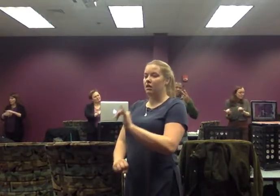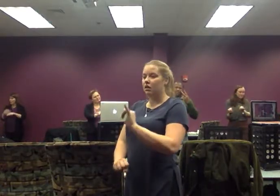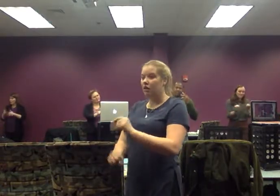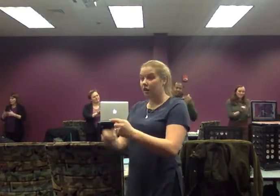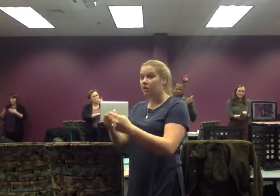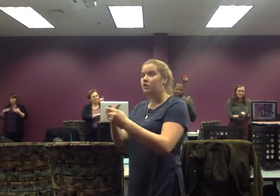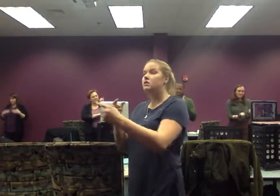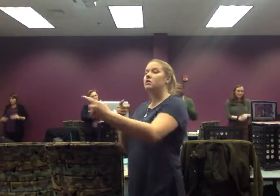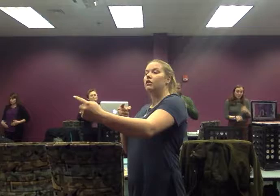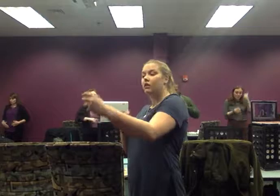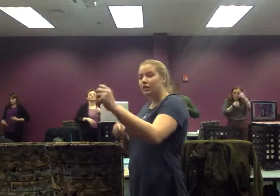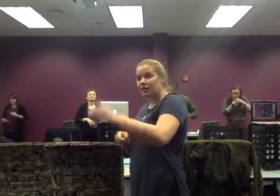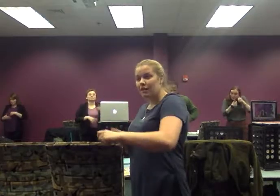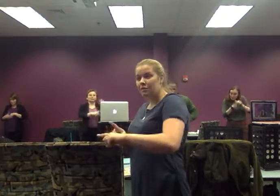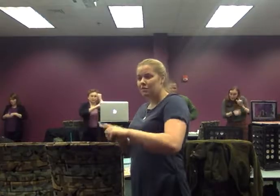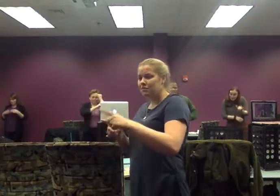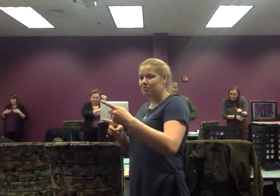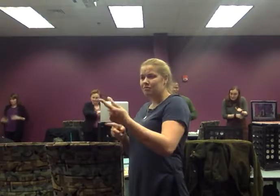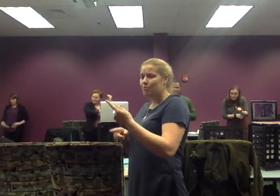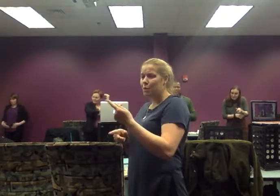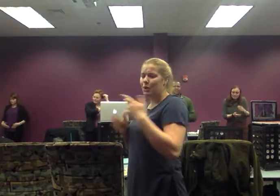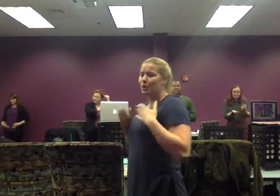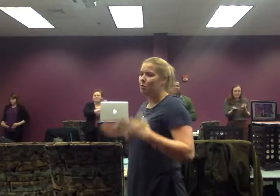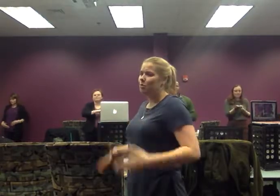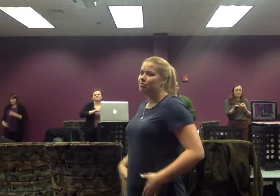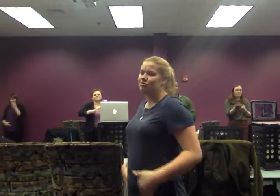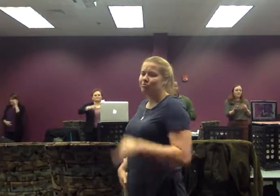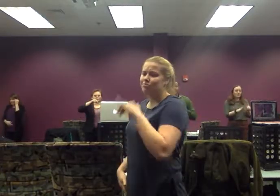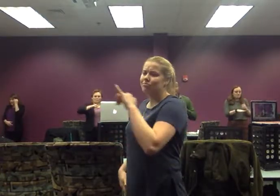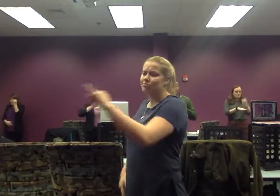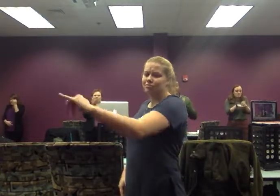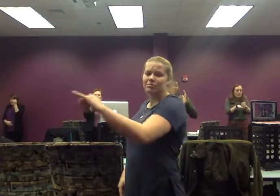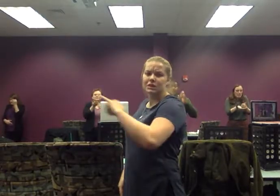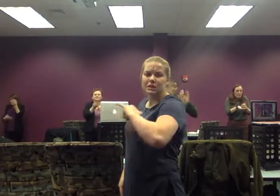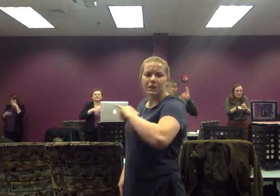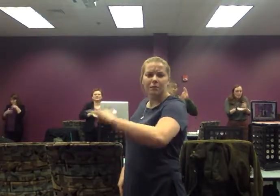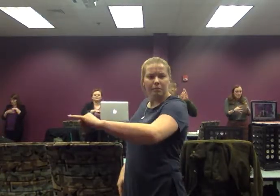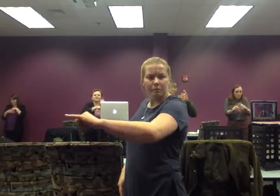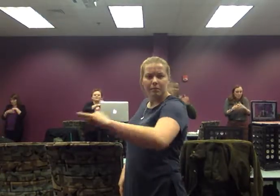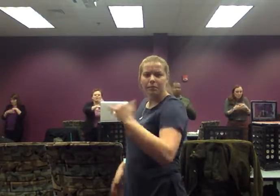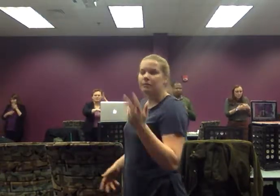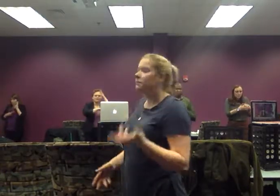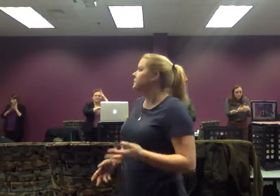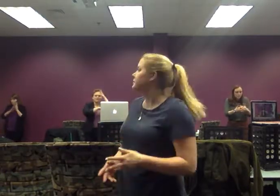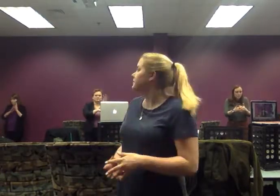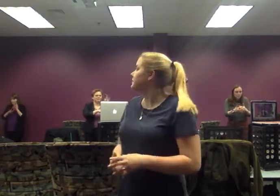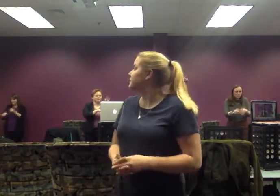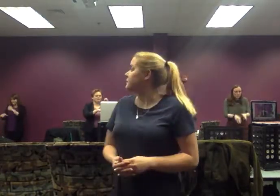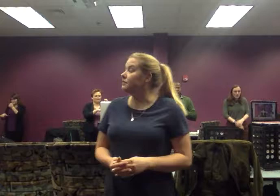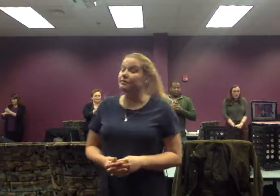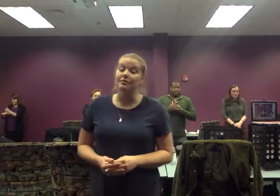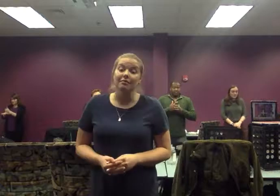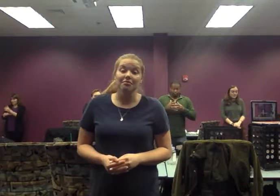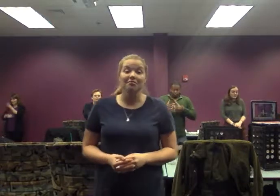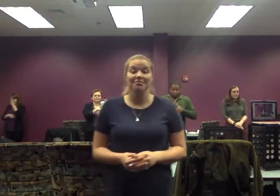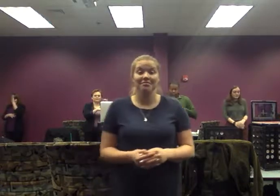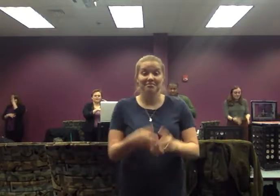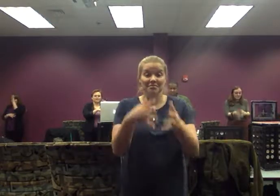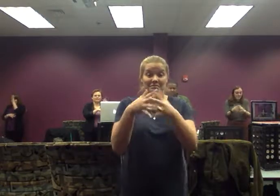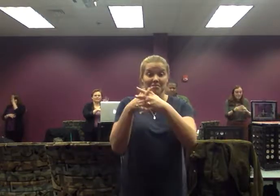let's go back to the Founding Fathers. Now, in the beginning of the United States, I don't want to go